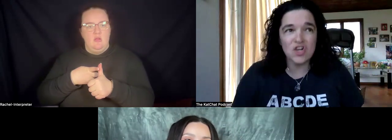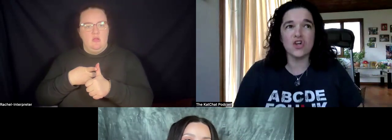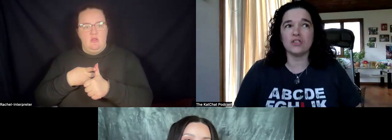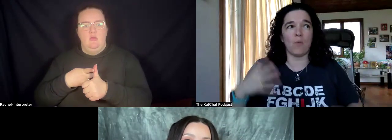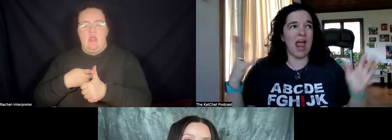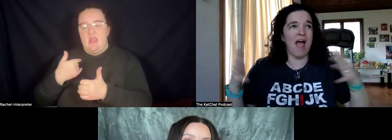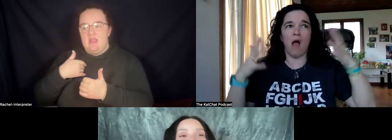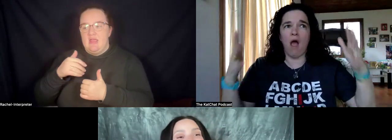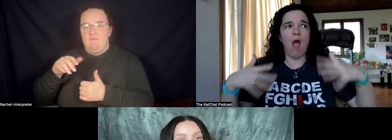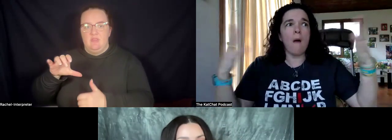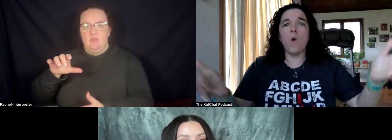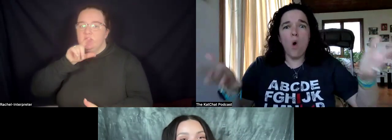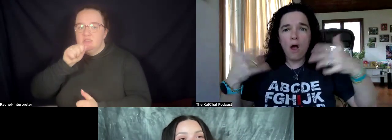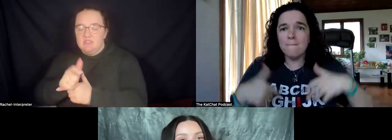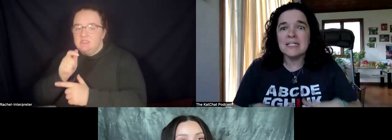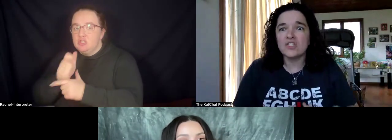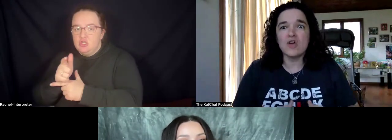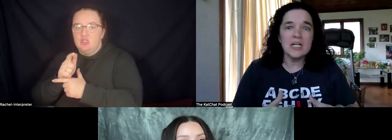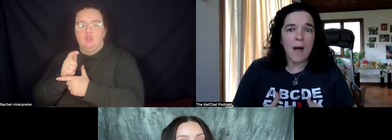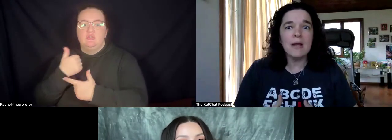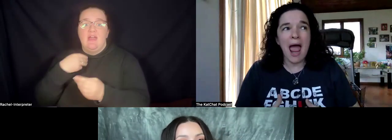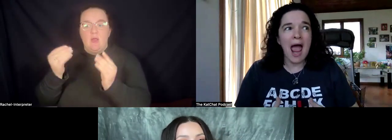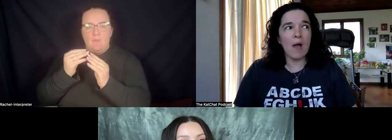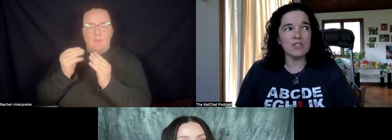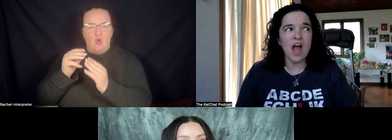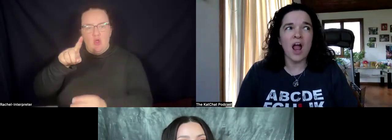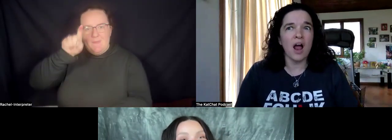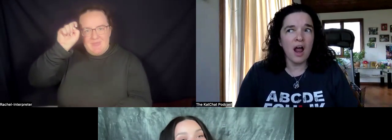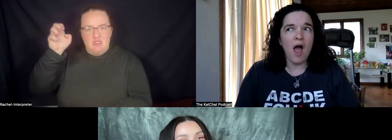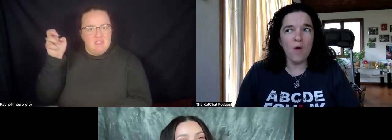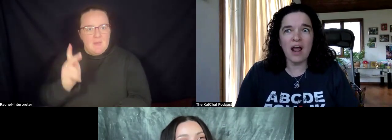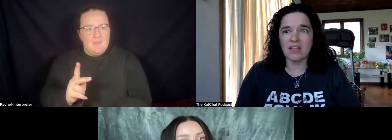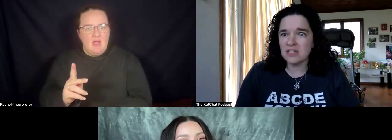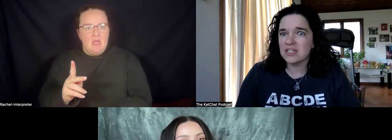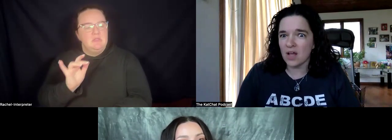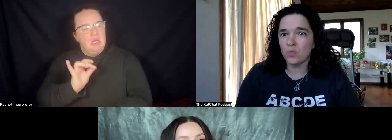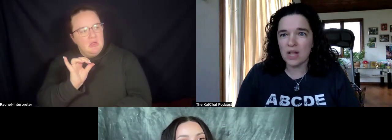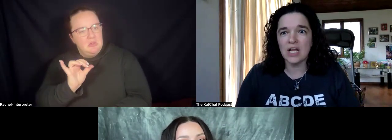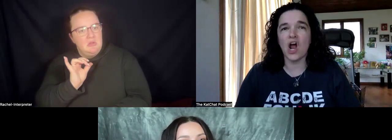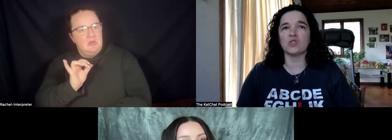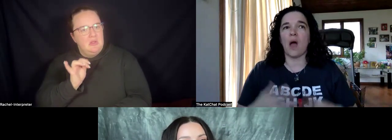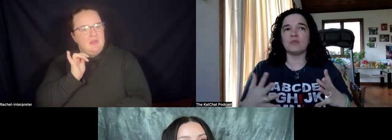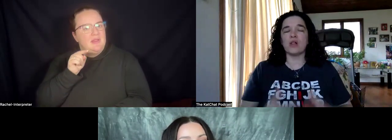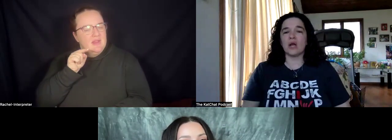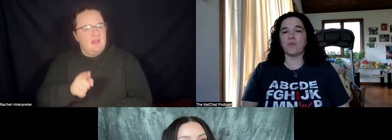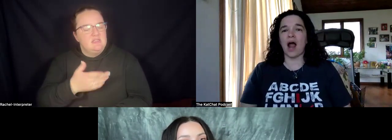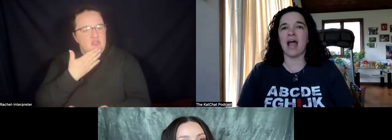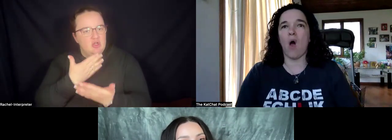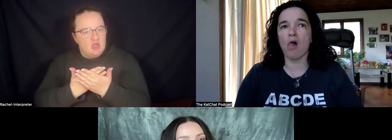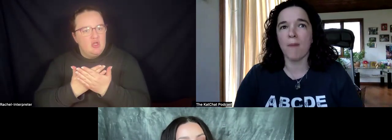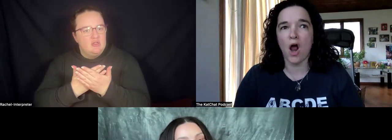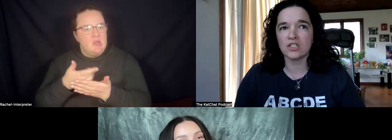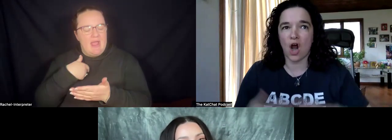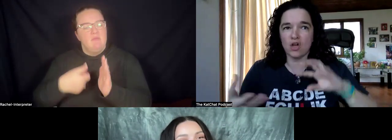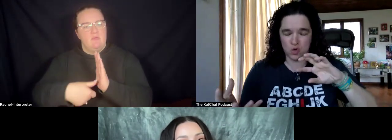Chicken Sisters, and we have more mystery coming back. I was like, okay, this is getting really good. I was really impressed